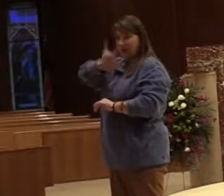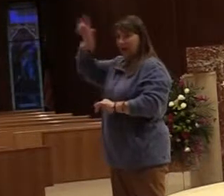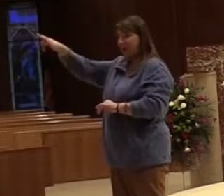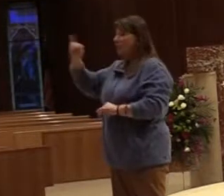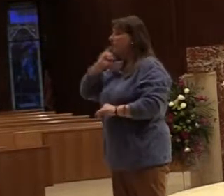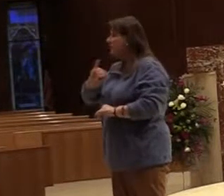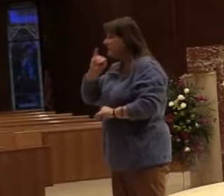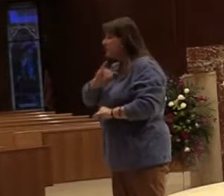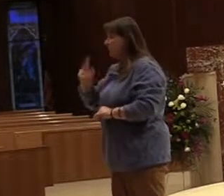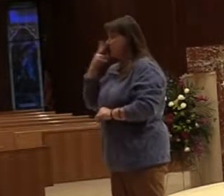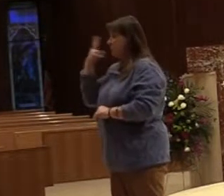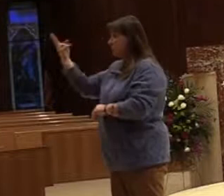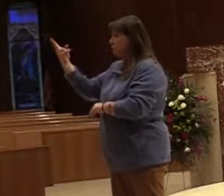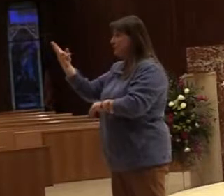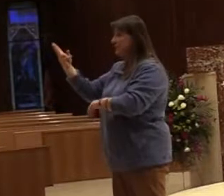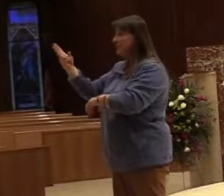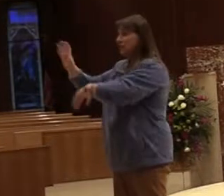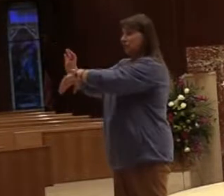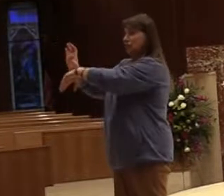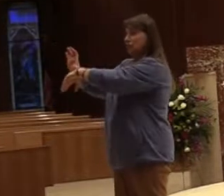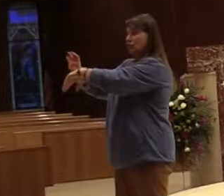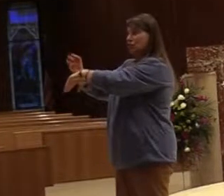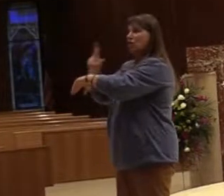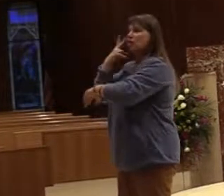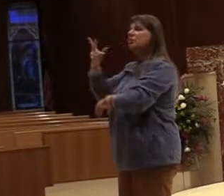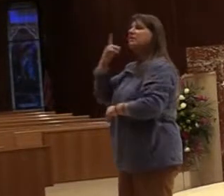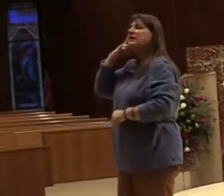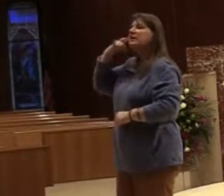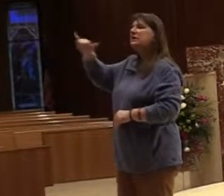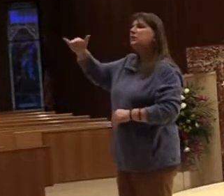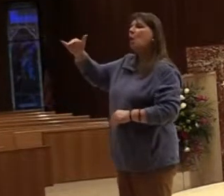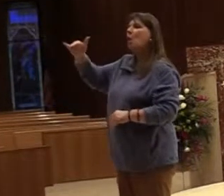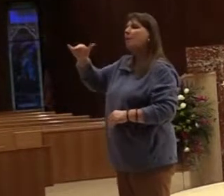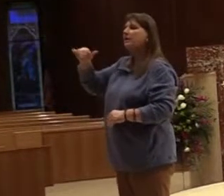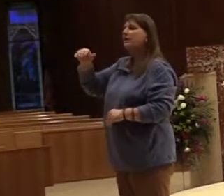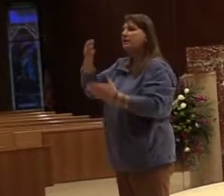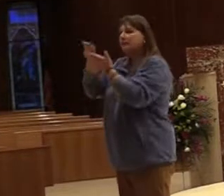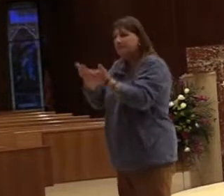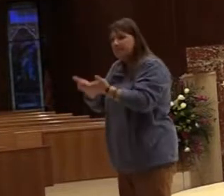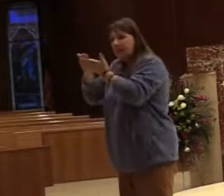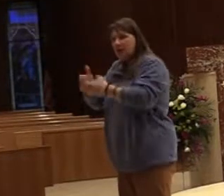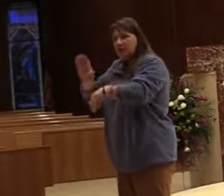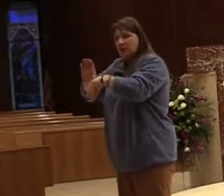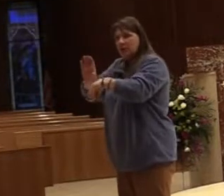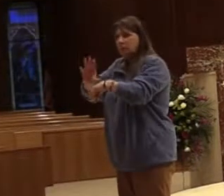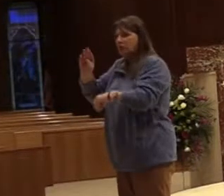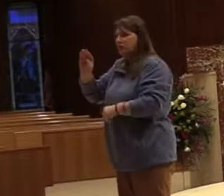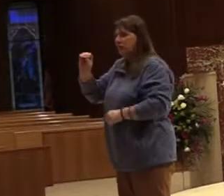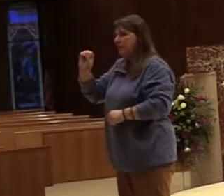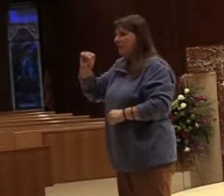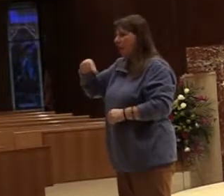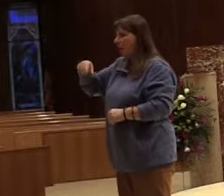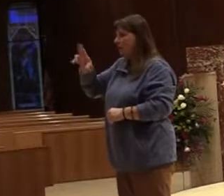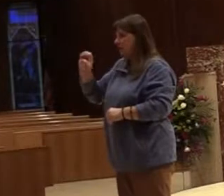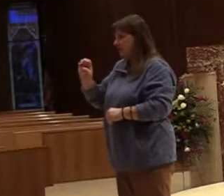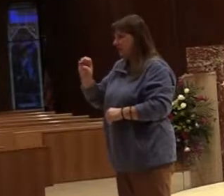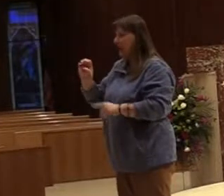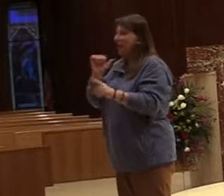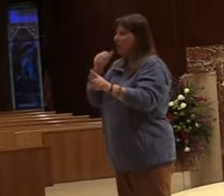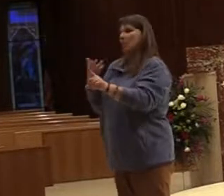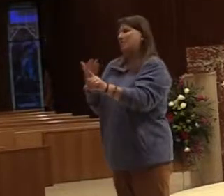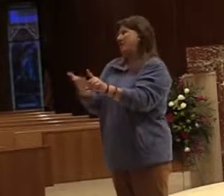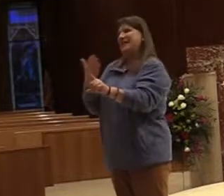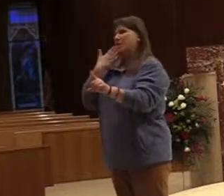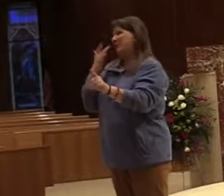domed mosque. Of course, that wouldn't have been there in Jesus' time. So this kind of gives us a better idea of his vision of Old